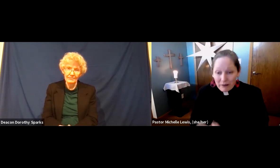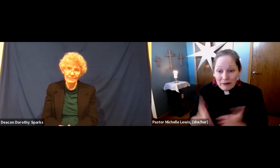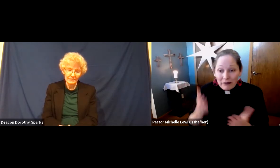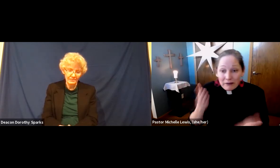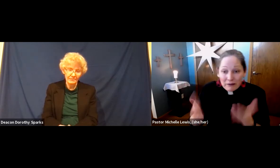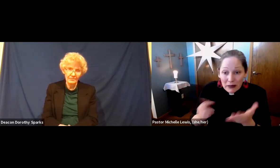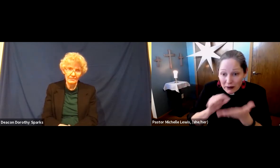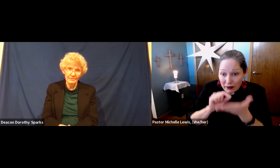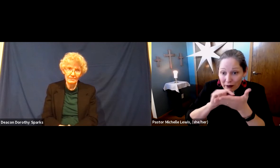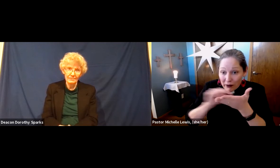chat.